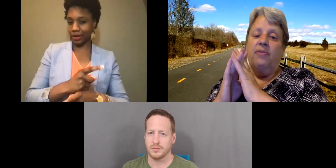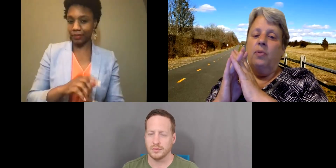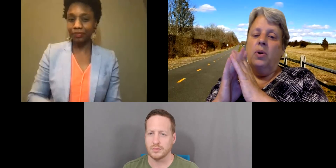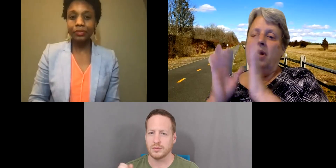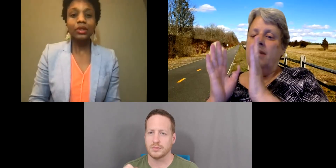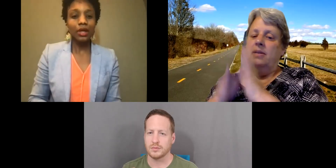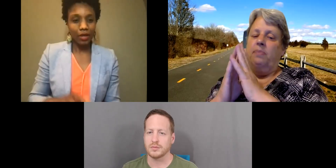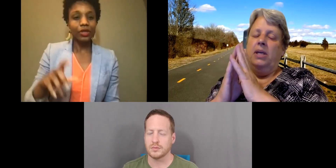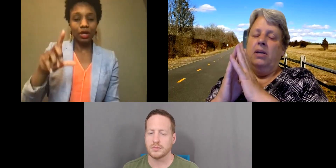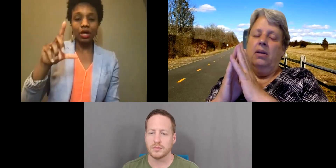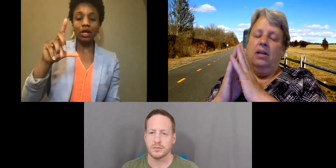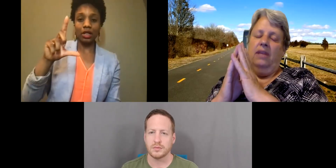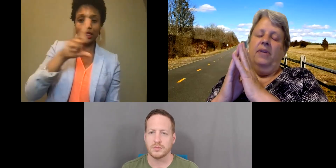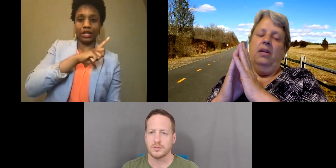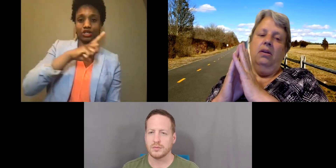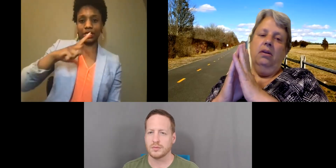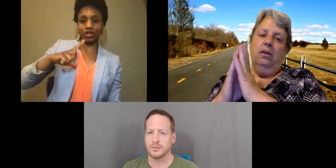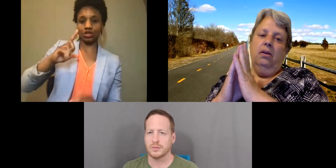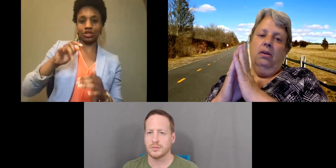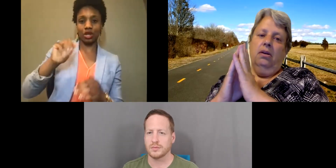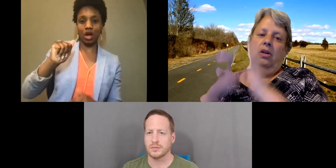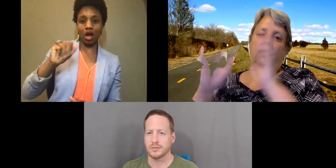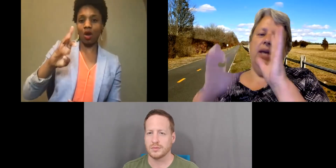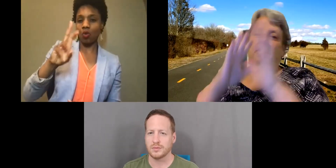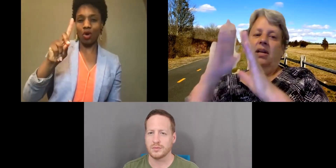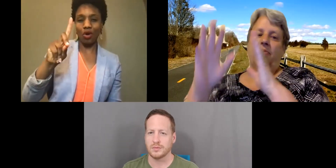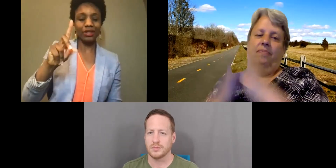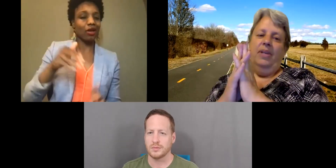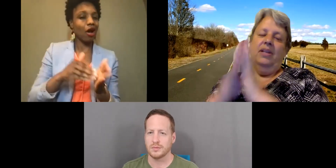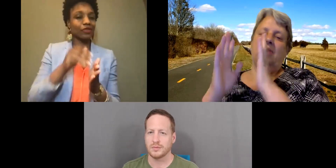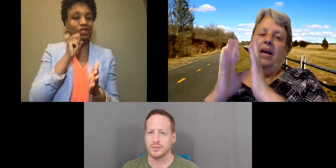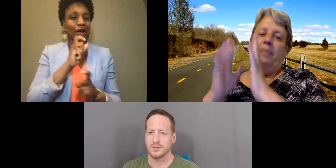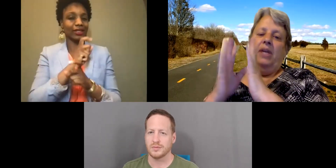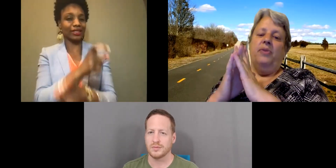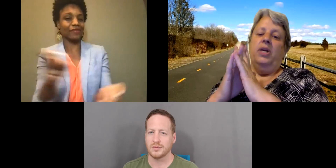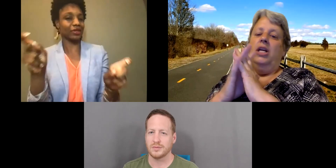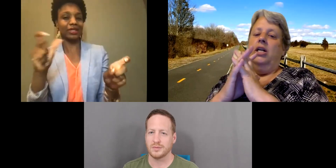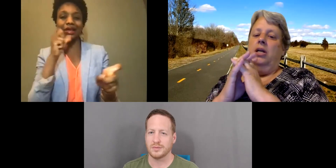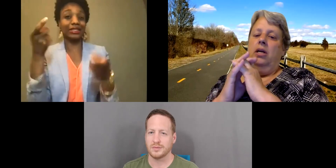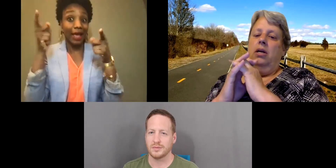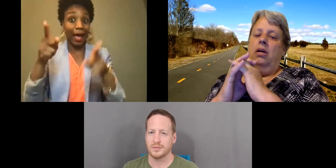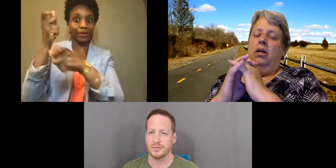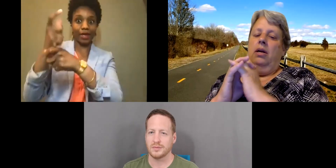award hasn't been given. That's kind of, it doesn't happen every year.